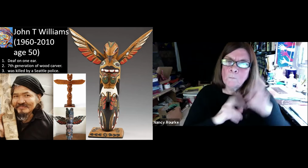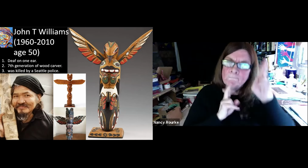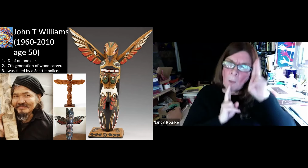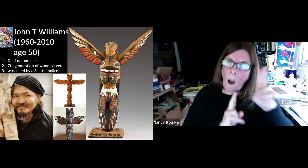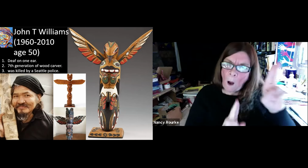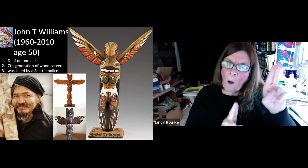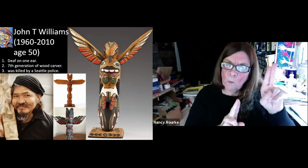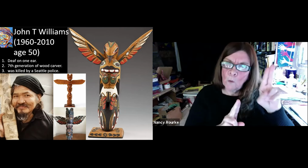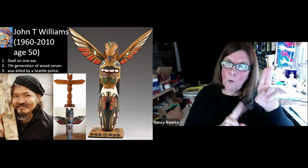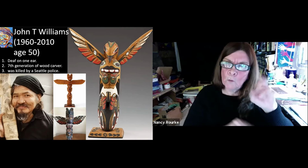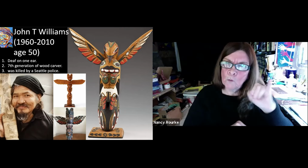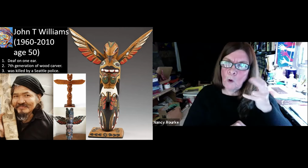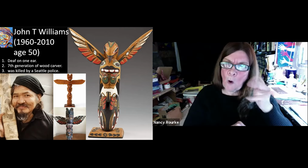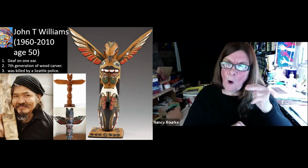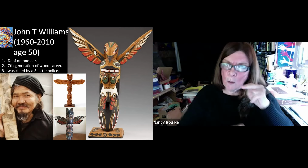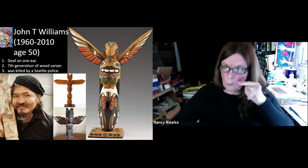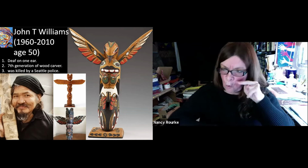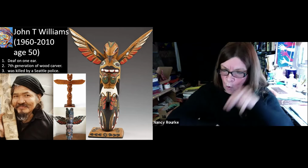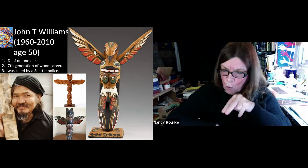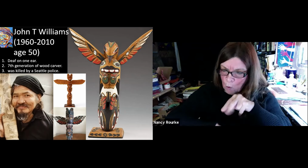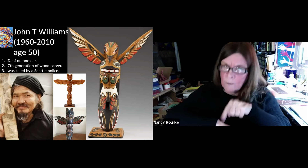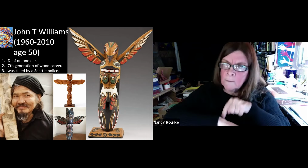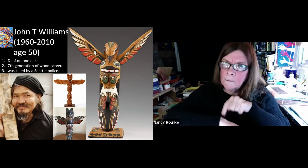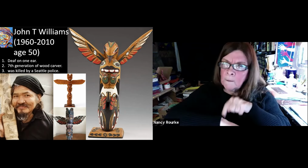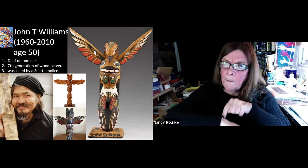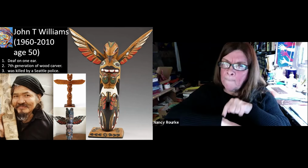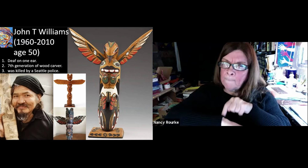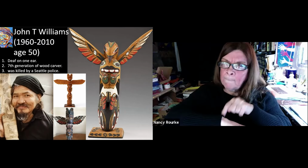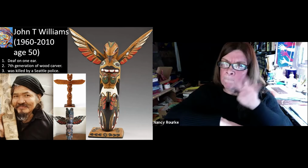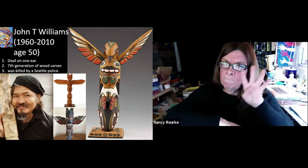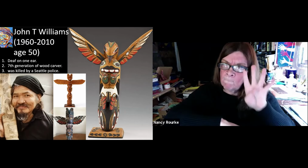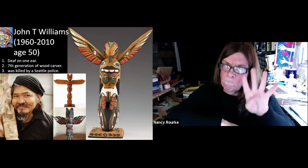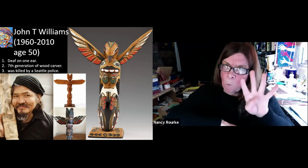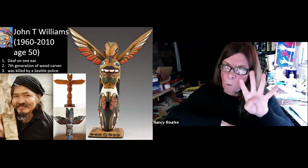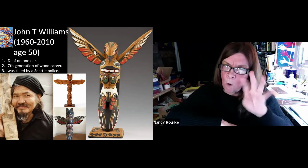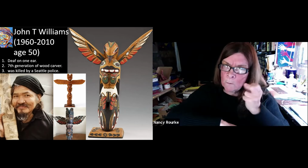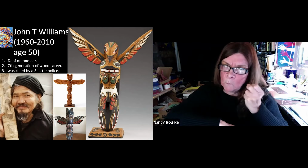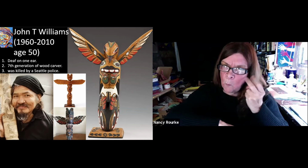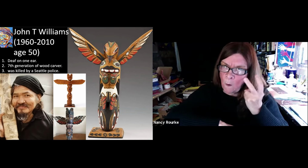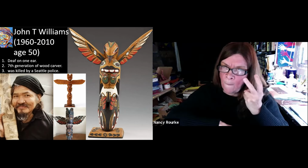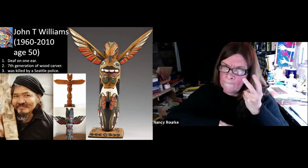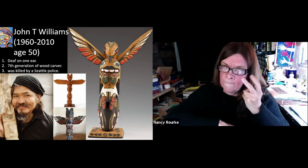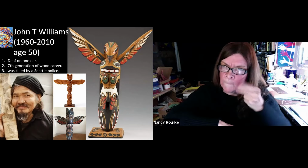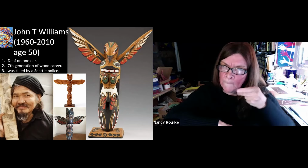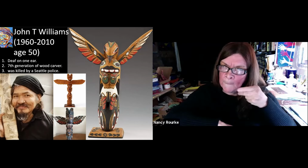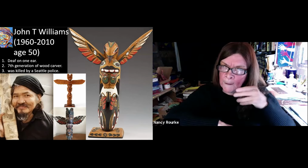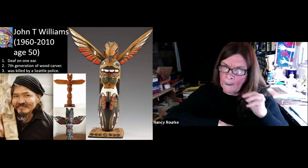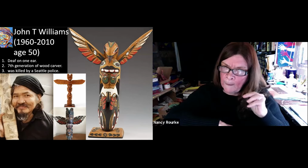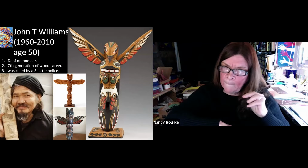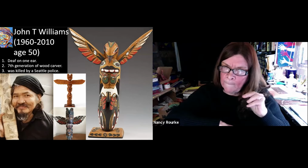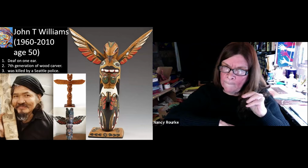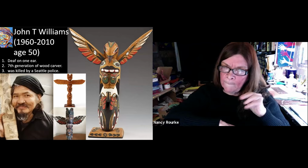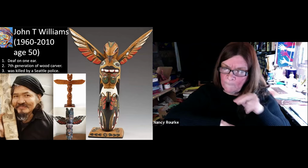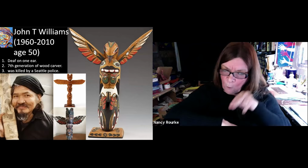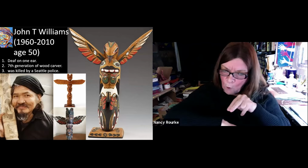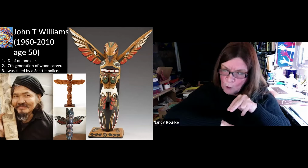location where the totem pole is set in honor of John's memory. And what they do is